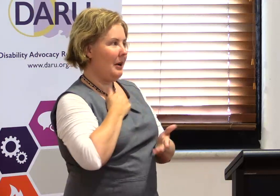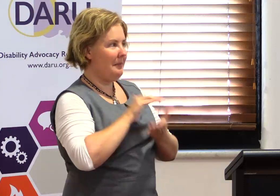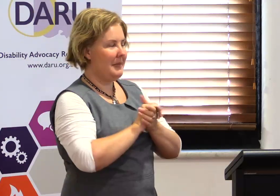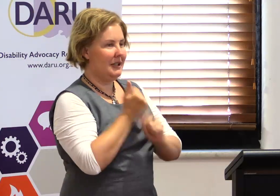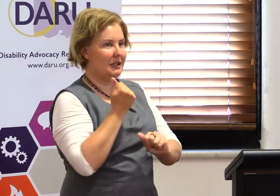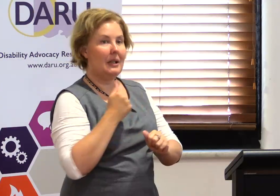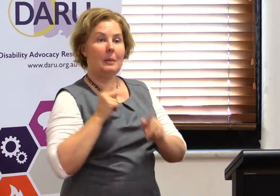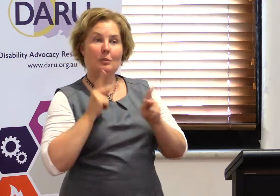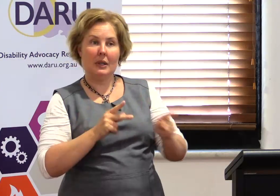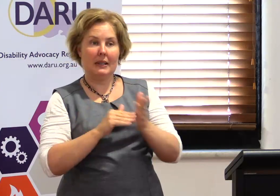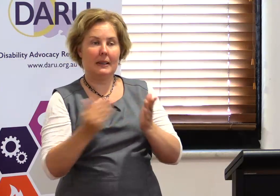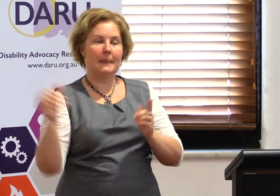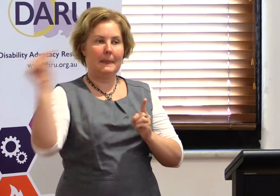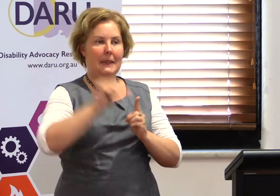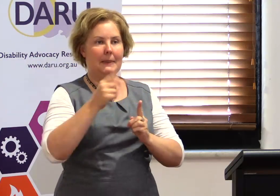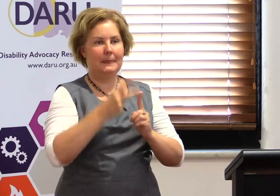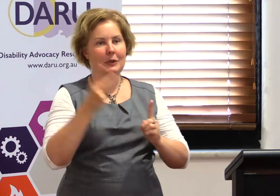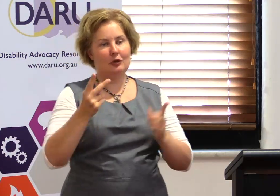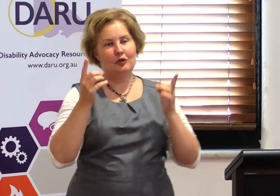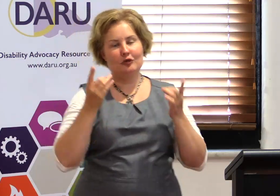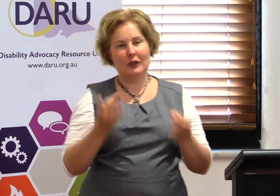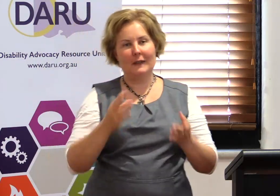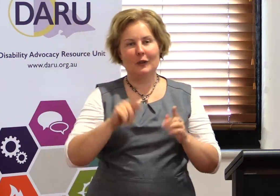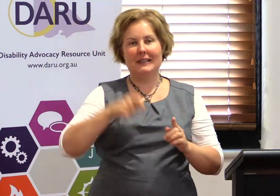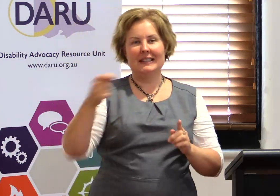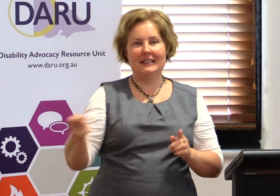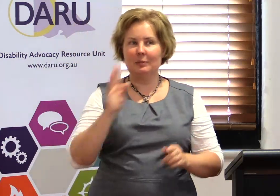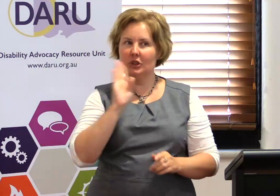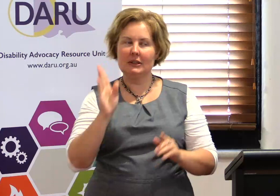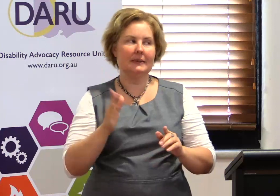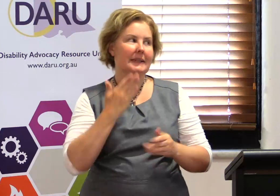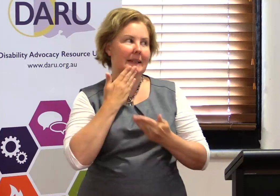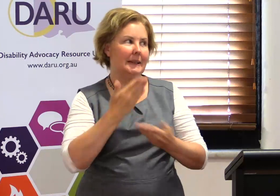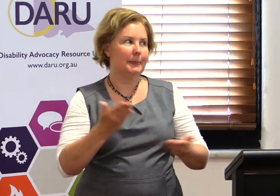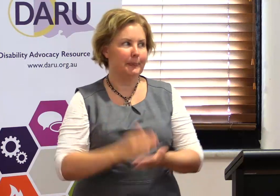if you can come back at 2:30, we'll be ready with the next presentation. Thank you.